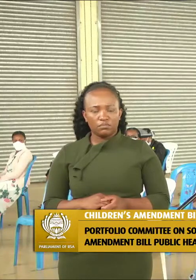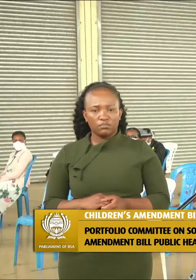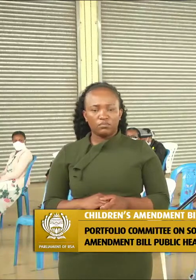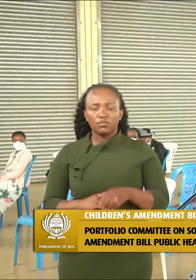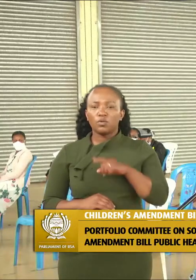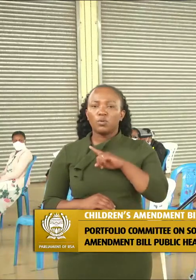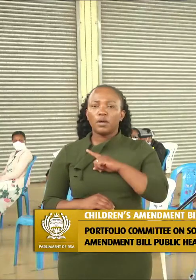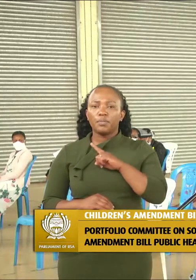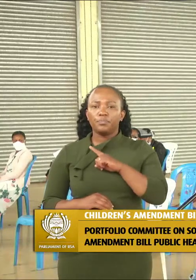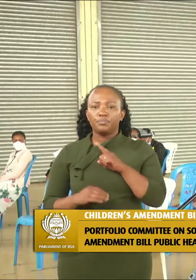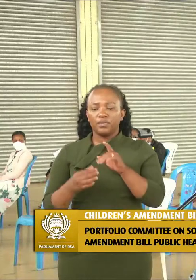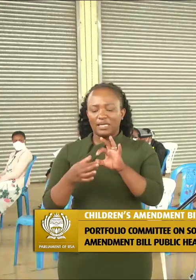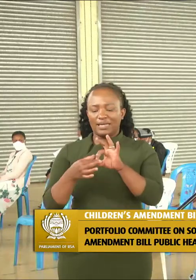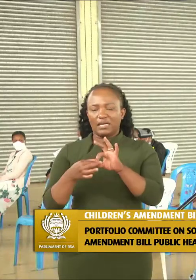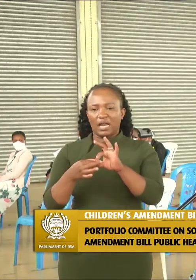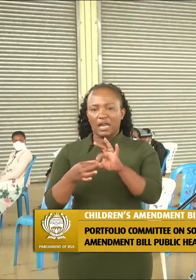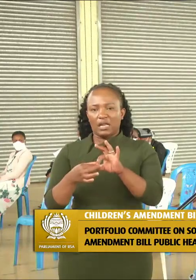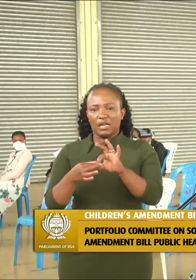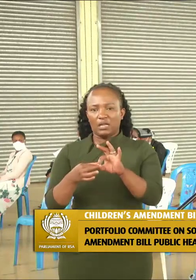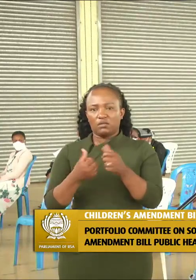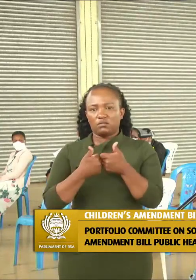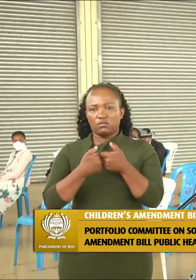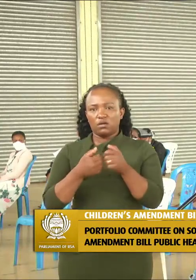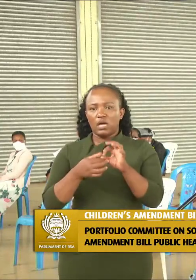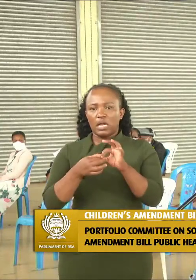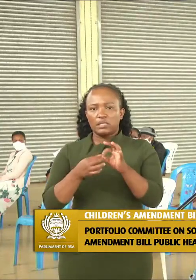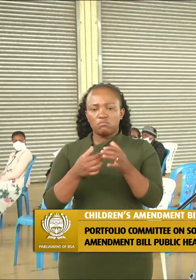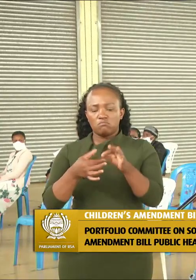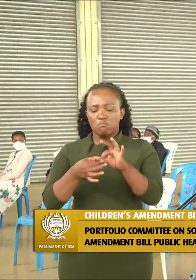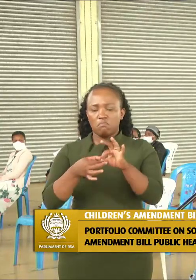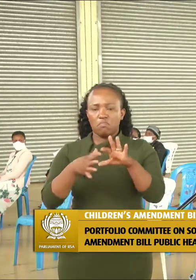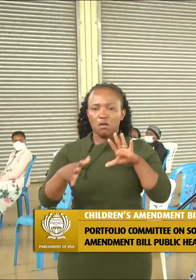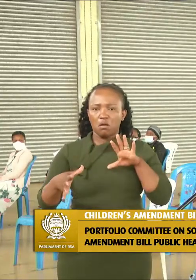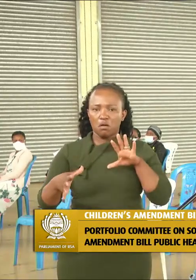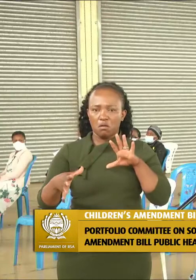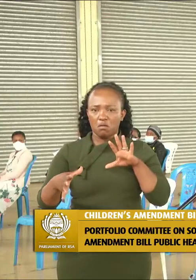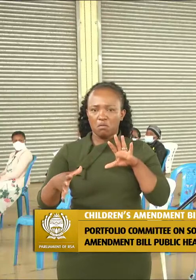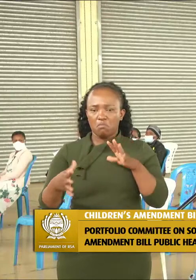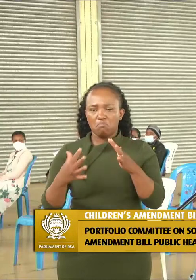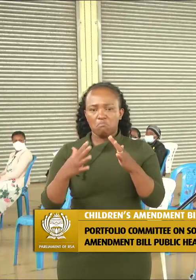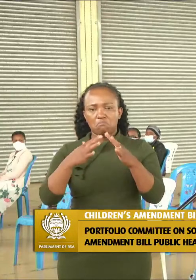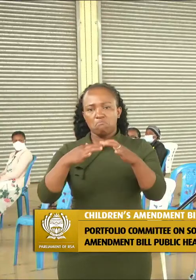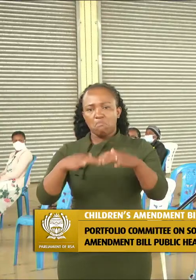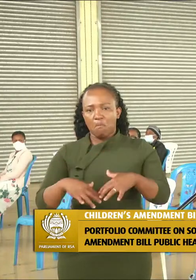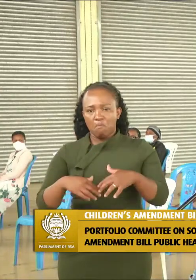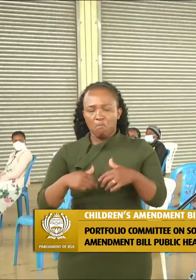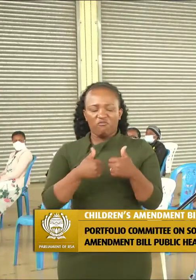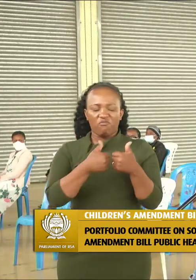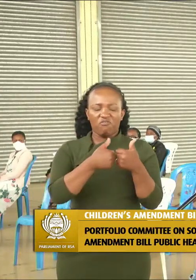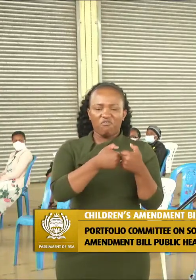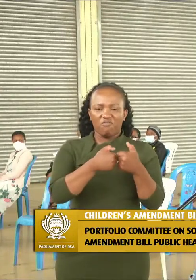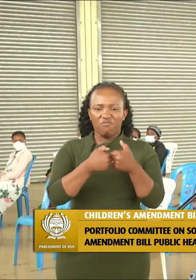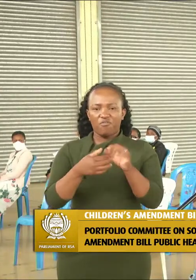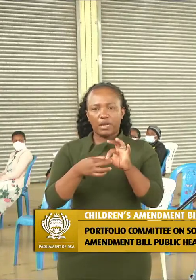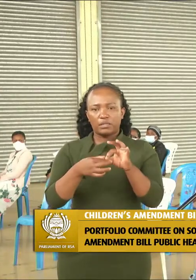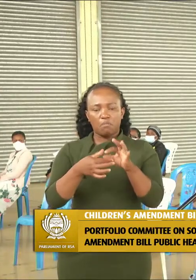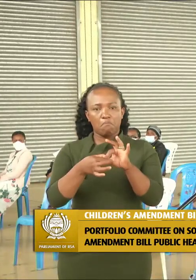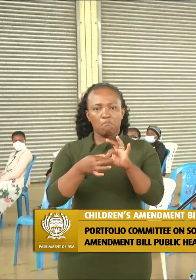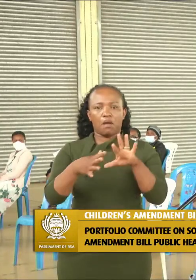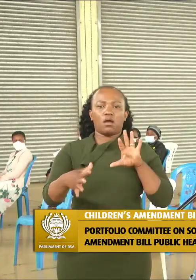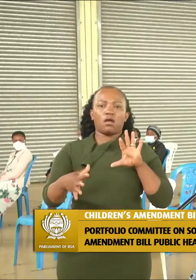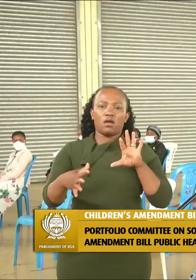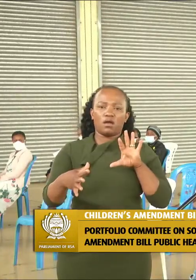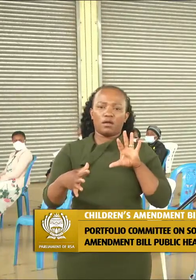relationship has become degraded or falls apart, Lapho sekufike ekutheni ke